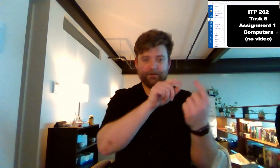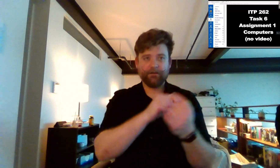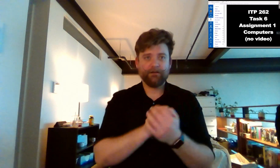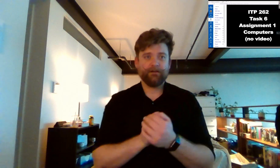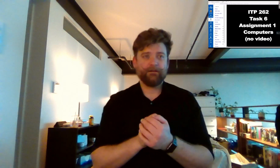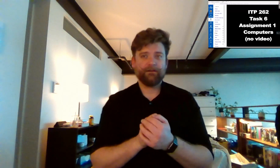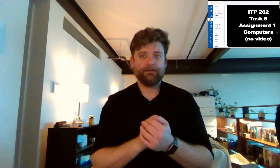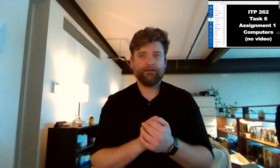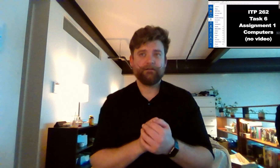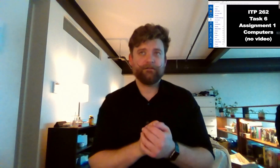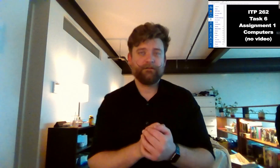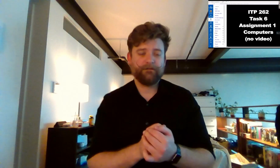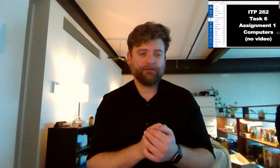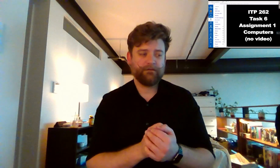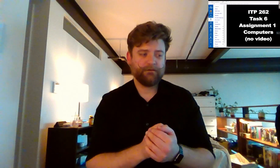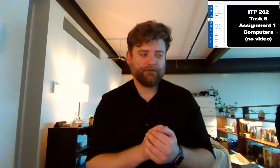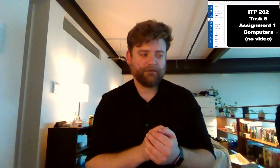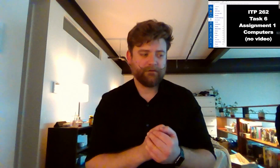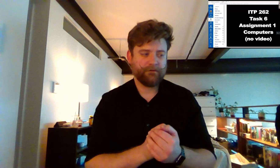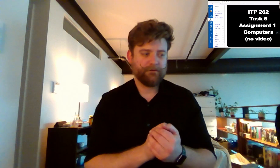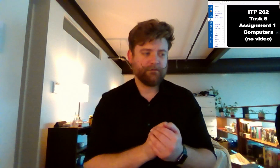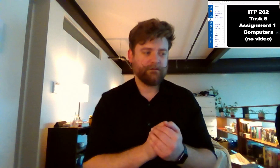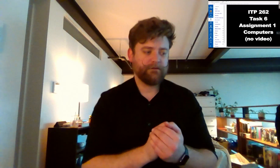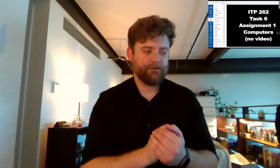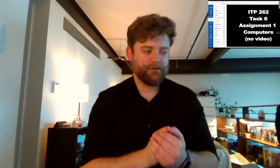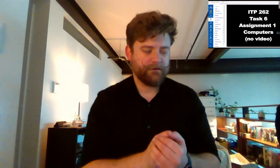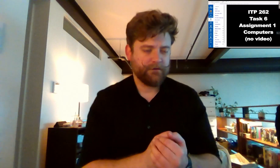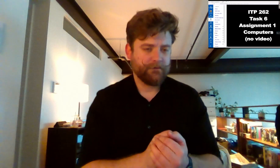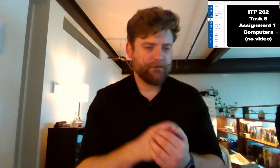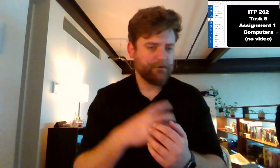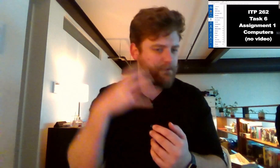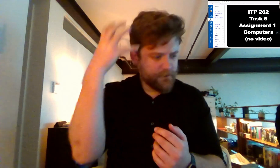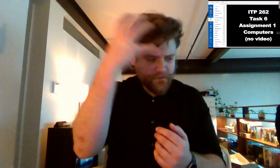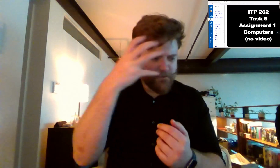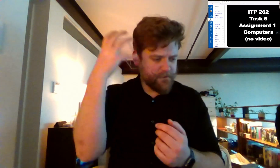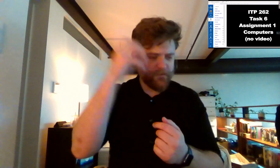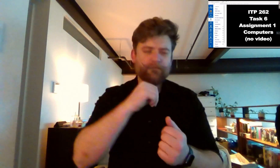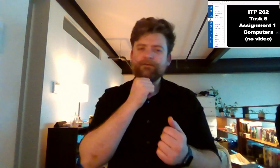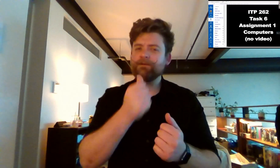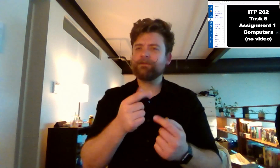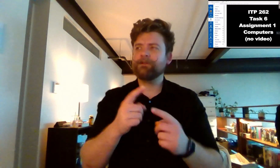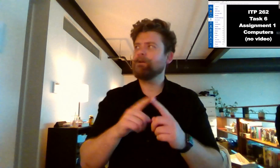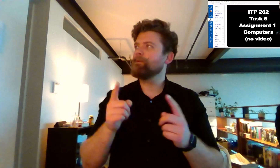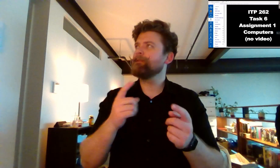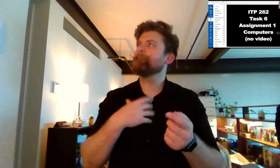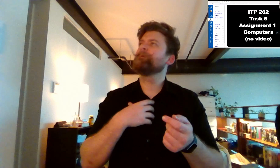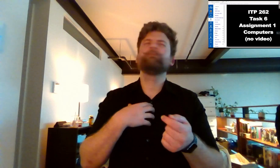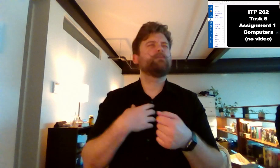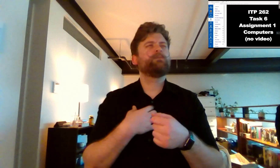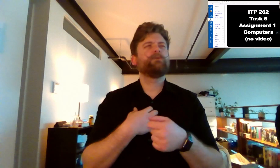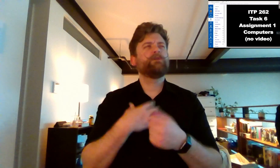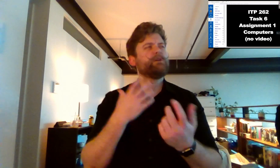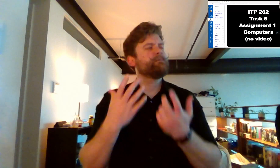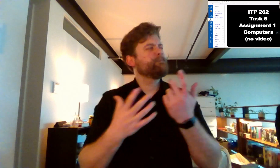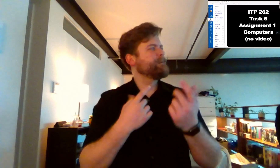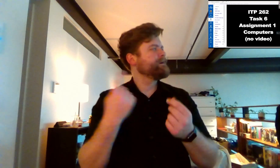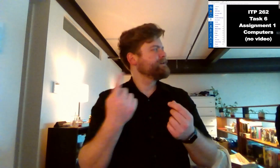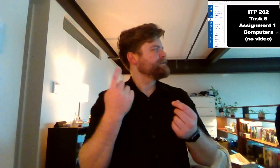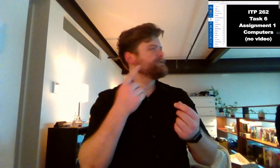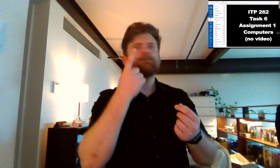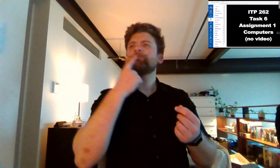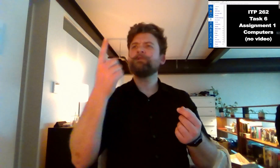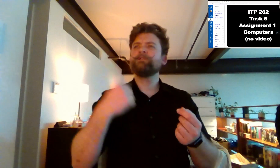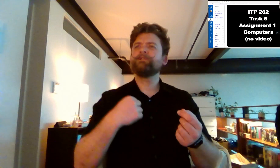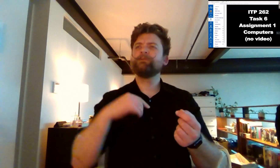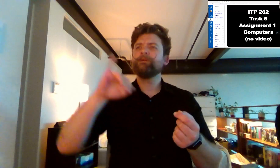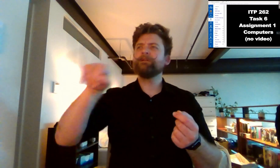Not to be confused with the cursor. Someone asked me, was it Joan? Yeah. I can't get the